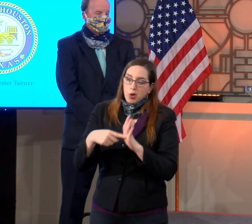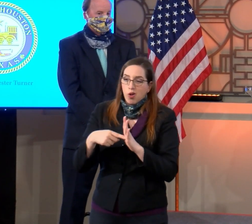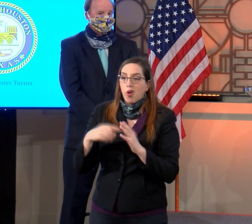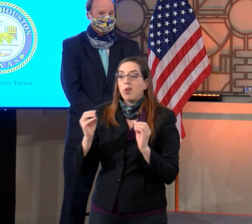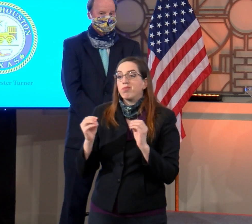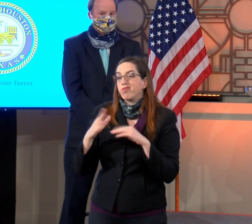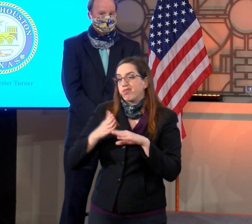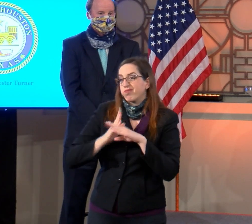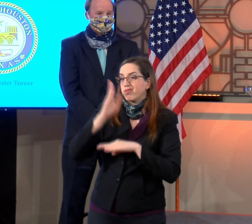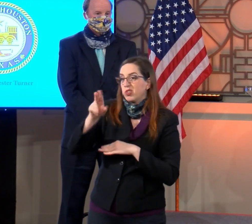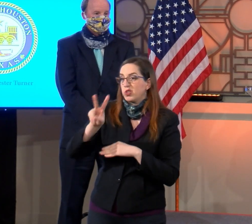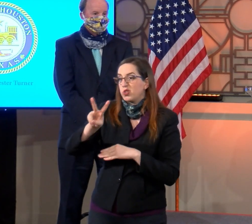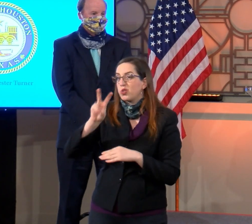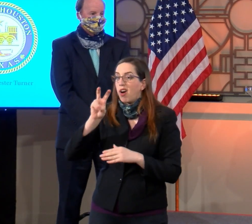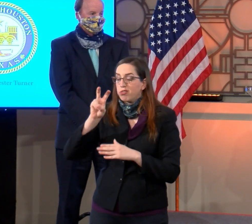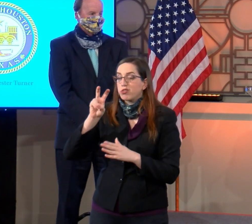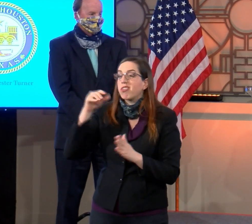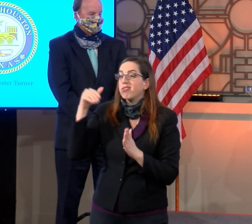than